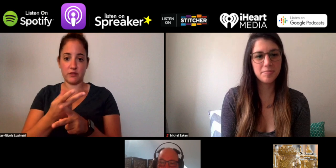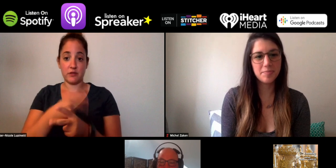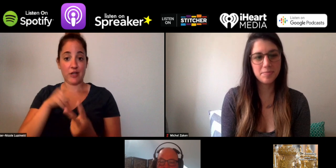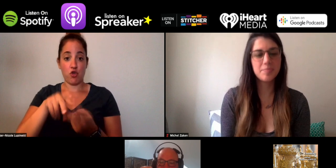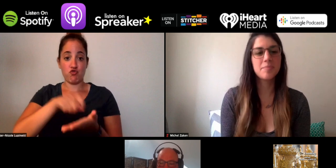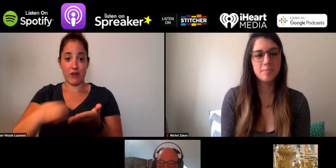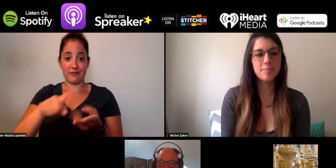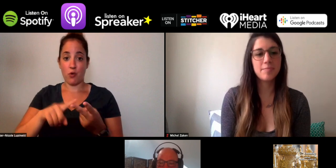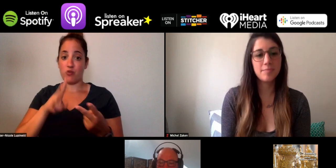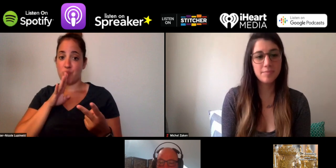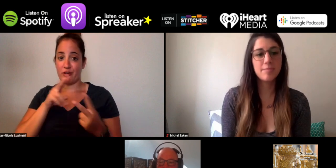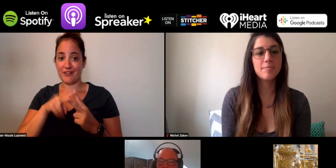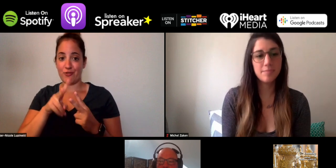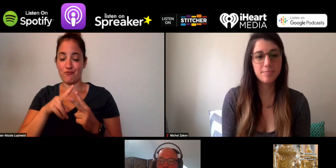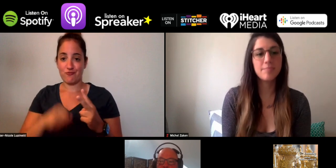written and it can be spoken.